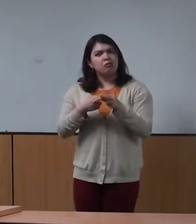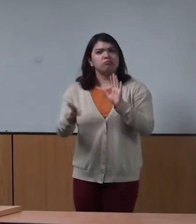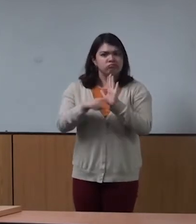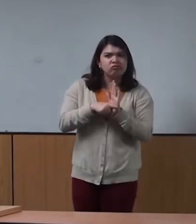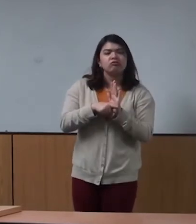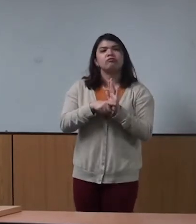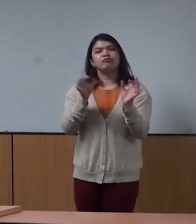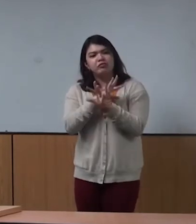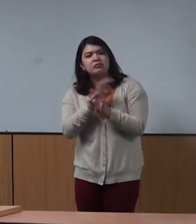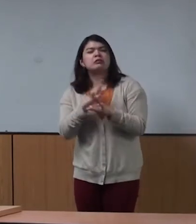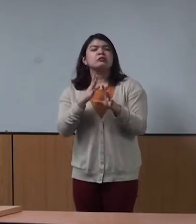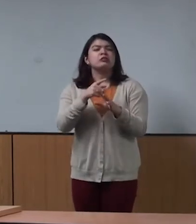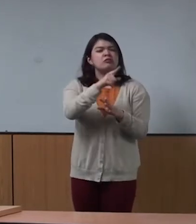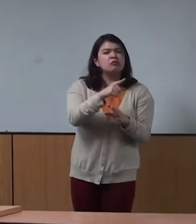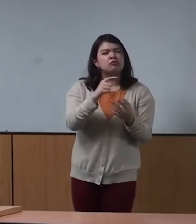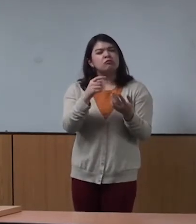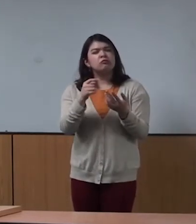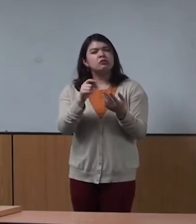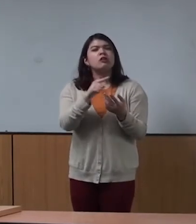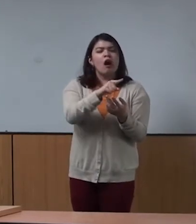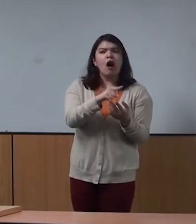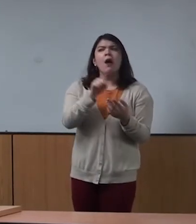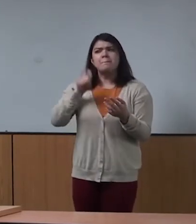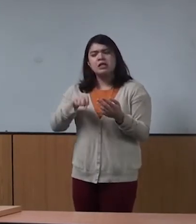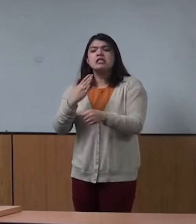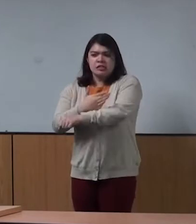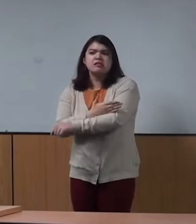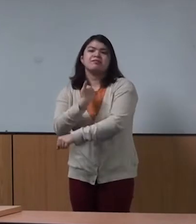negative feedback. Then the student will be able to know that